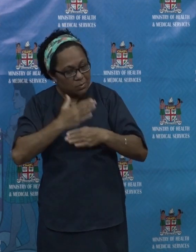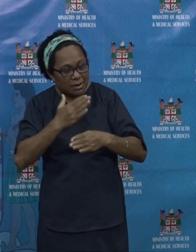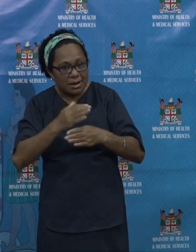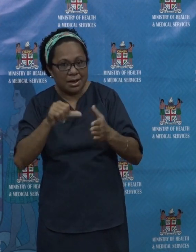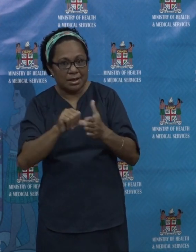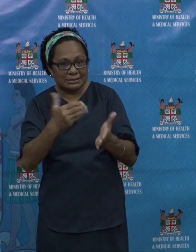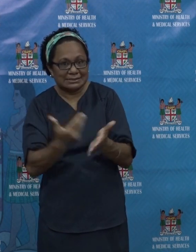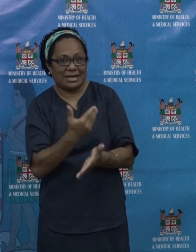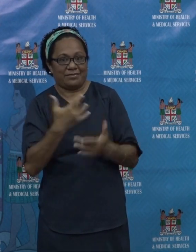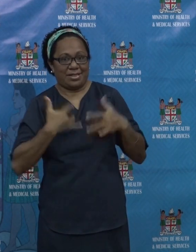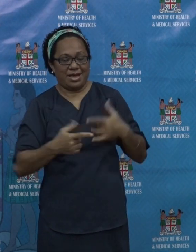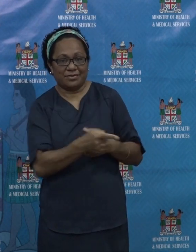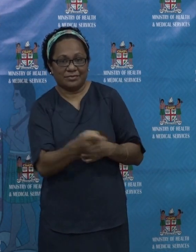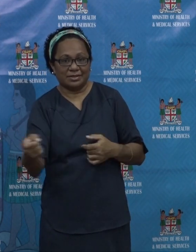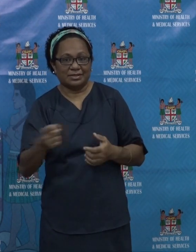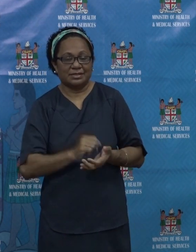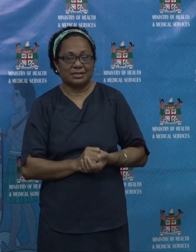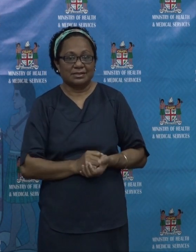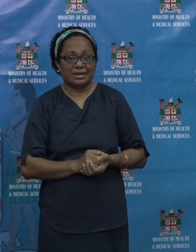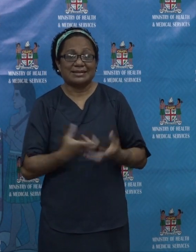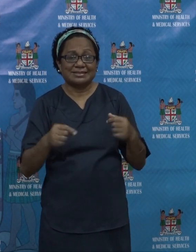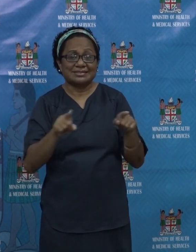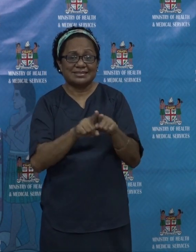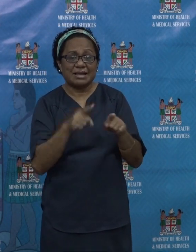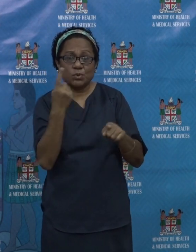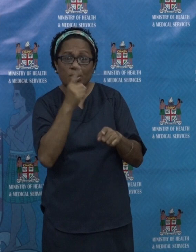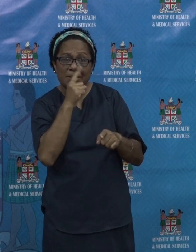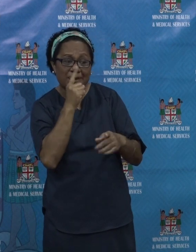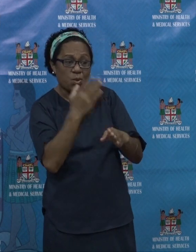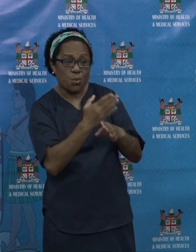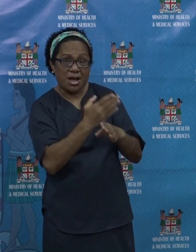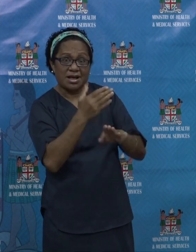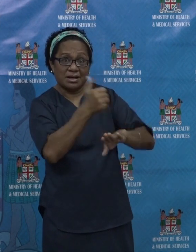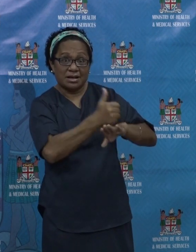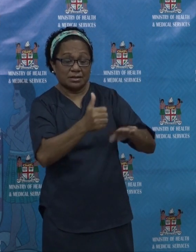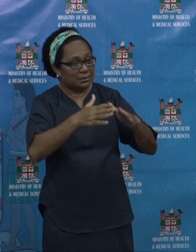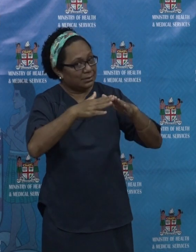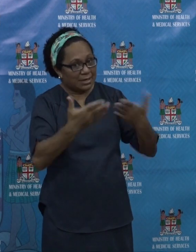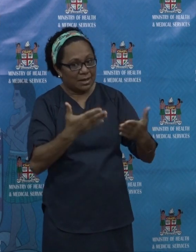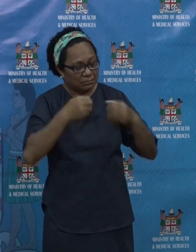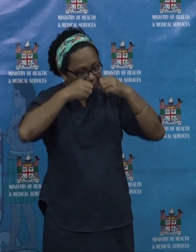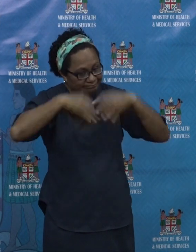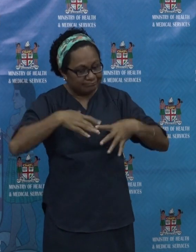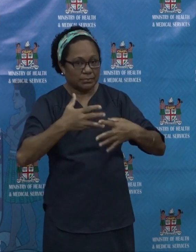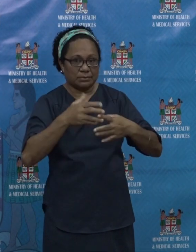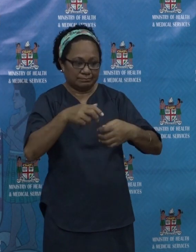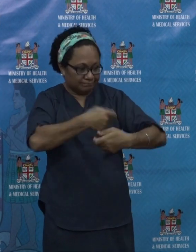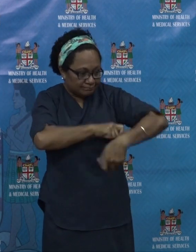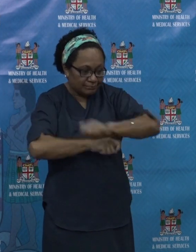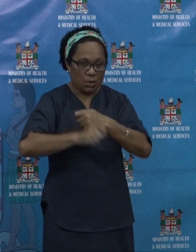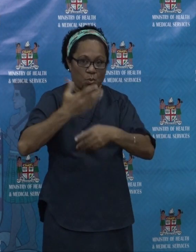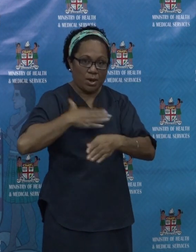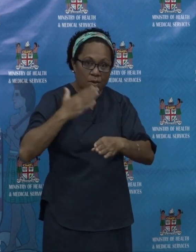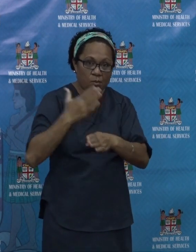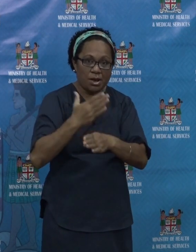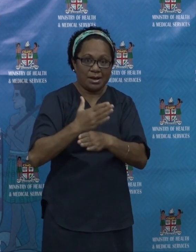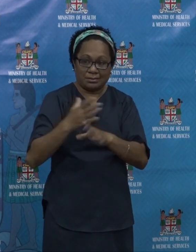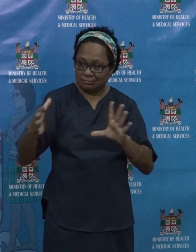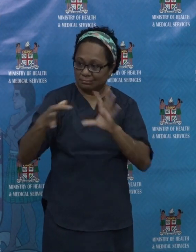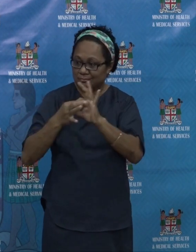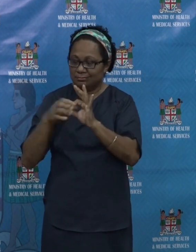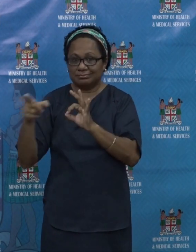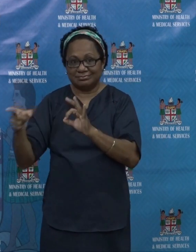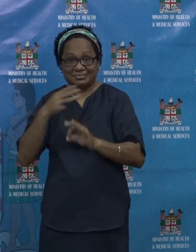They also serve to strengthen the resolve of fellow civil servants from other government ministries and agencies who work with us in the front